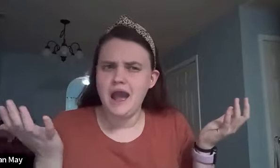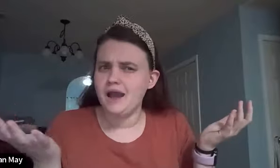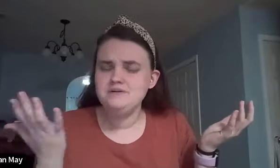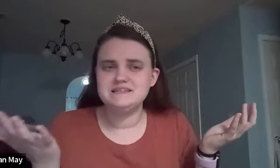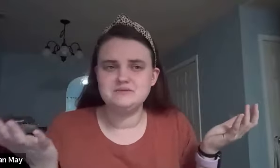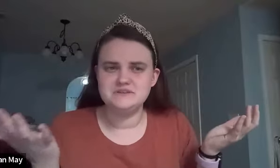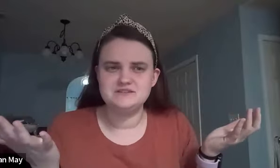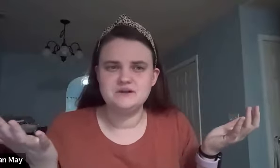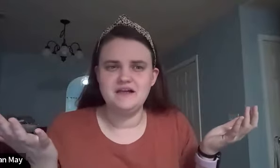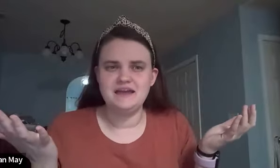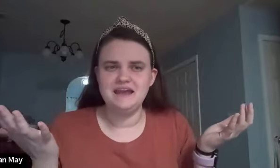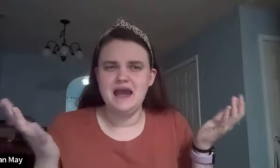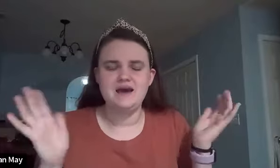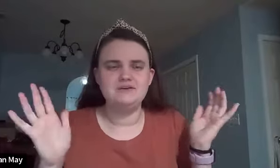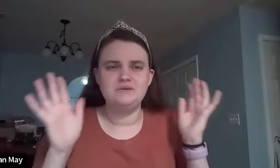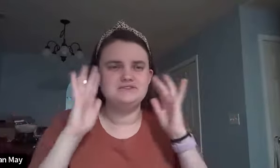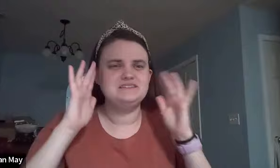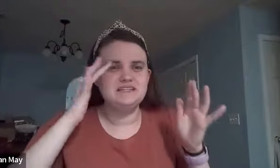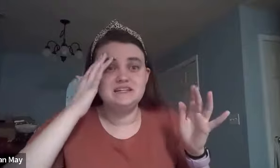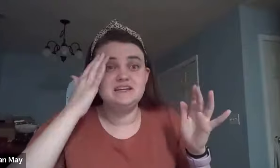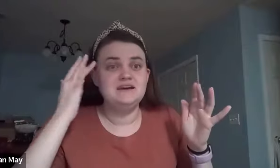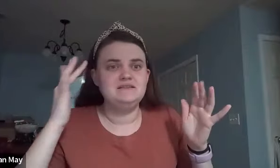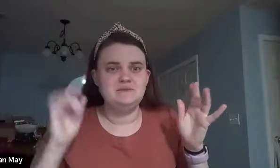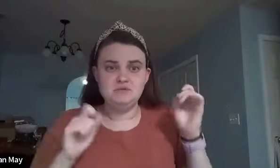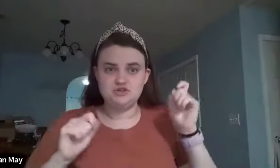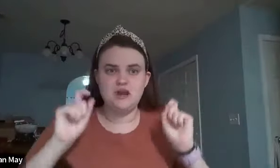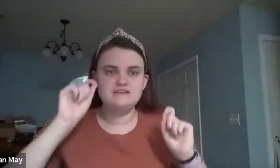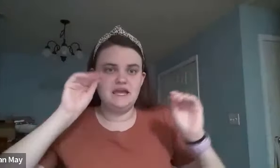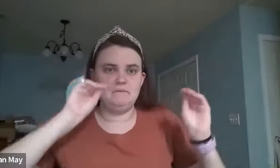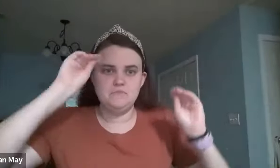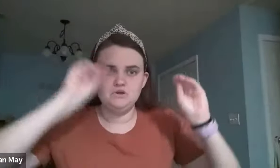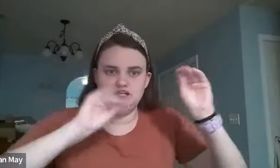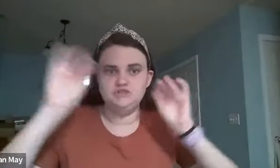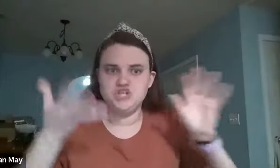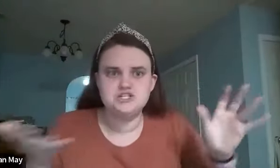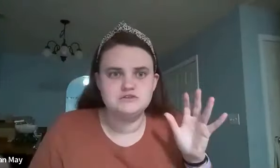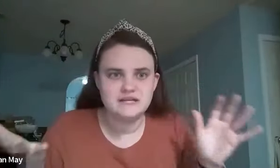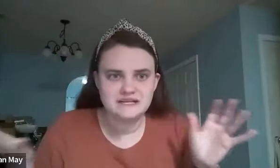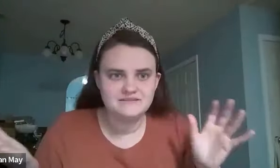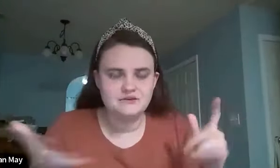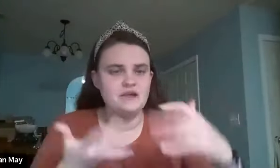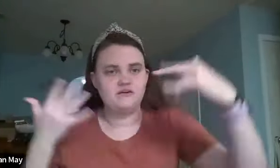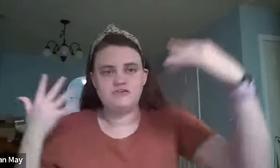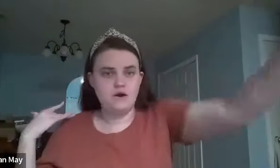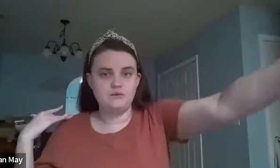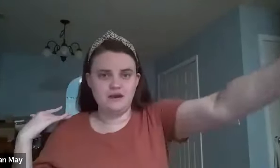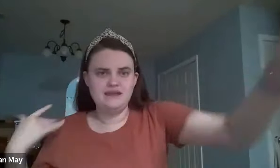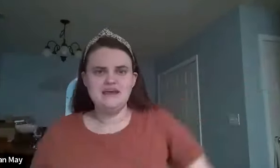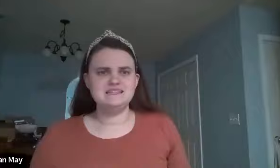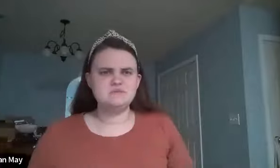I always think with this one, like, I don't know, when you see like people are trying to like do gesturing from like a far away and someone